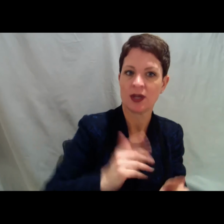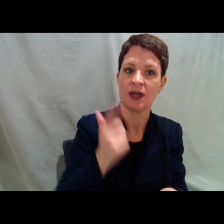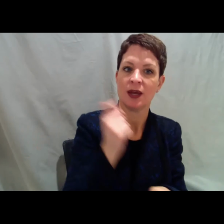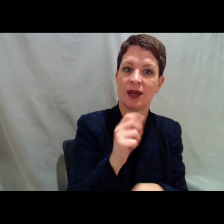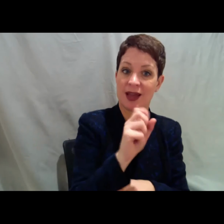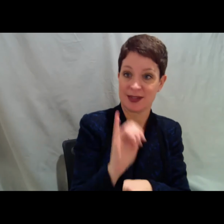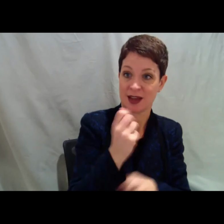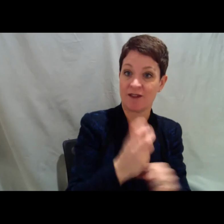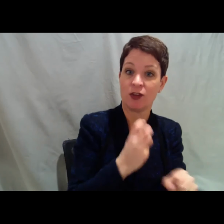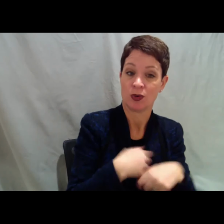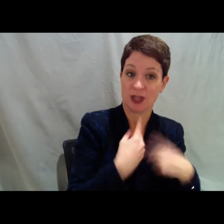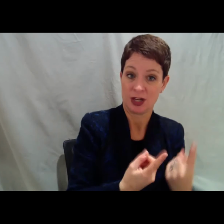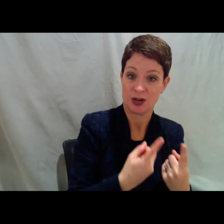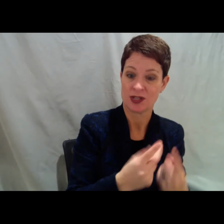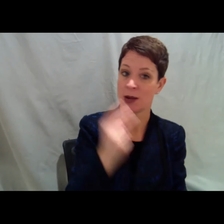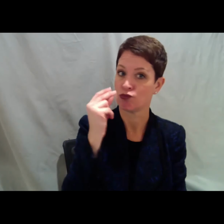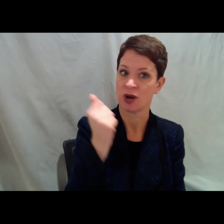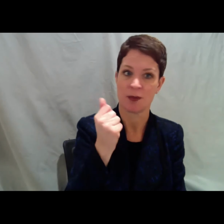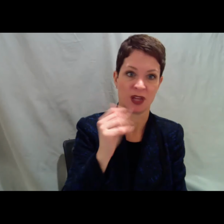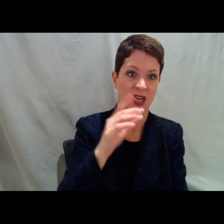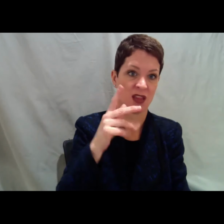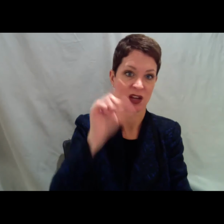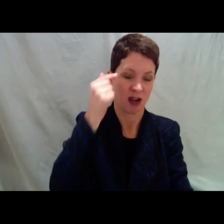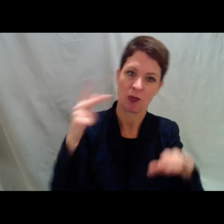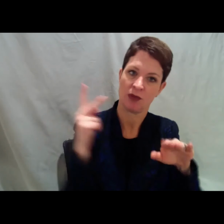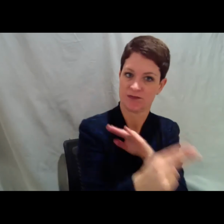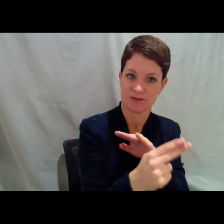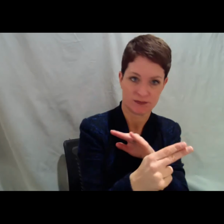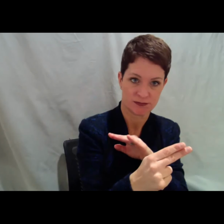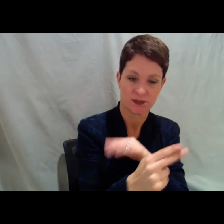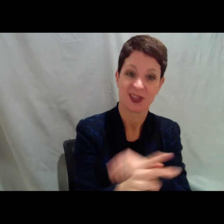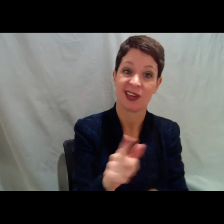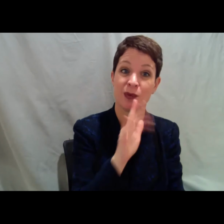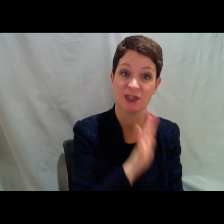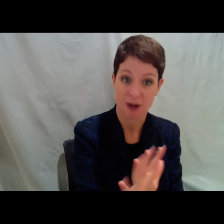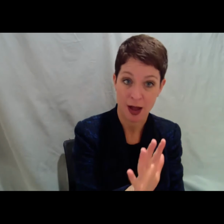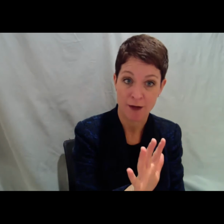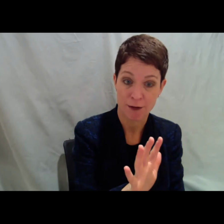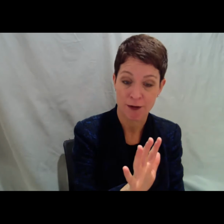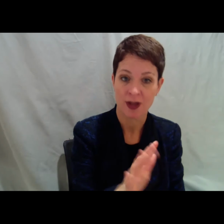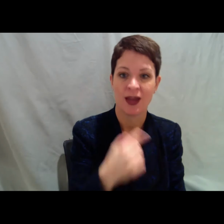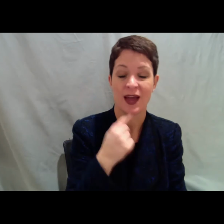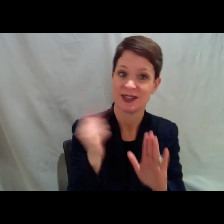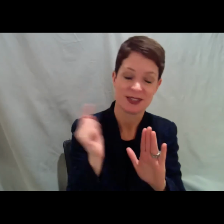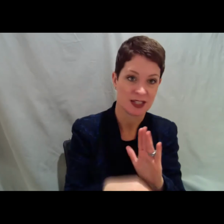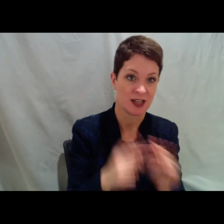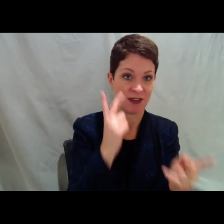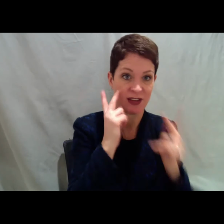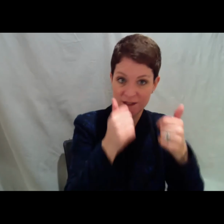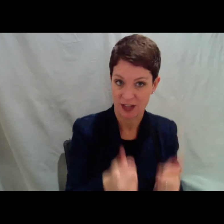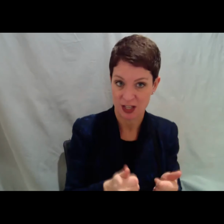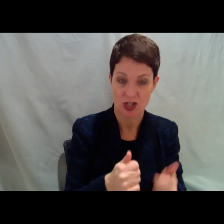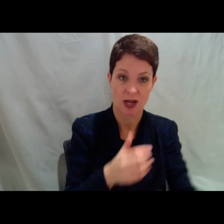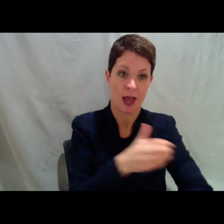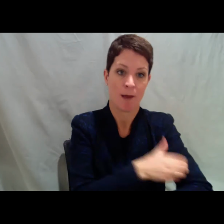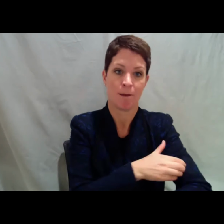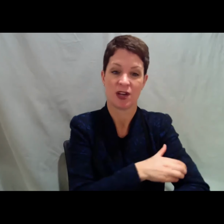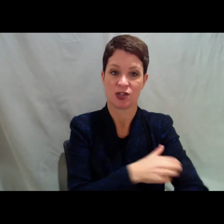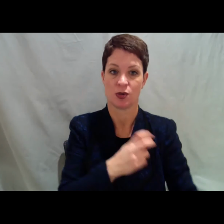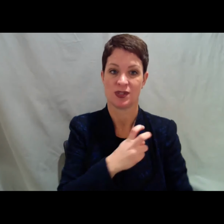few years and then abruptly the government cut him off. He was 5 at the time and had significant vision and muscle